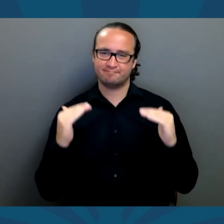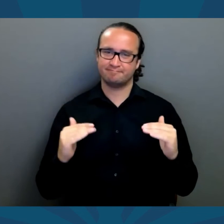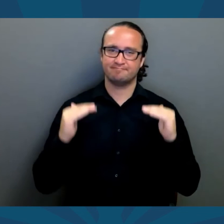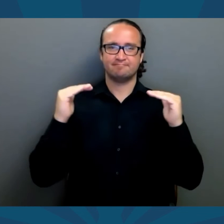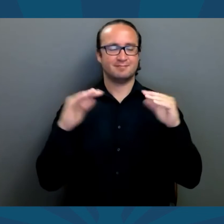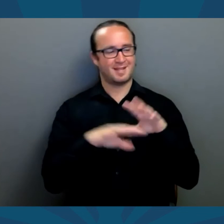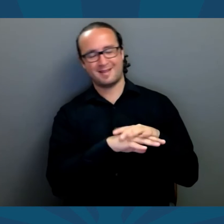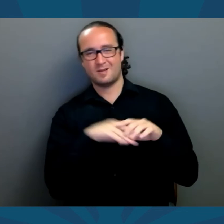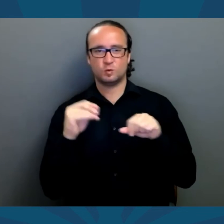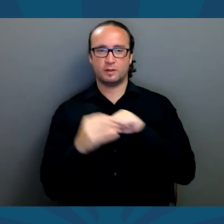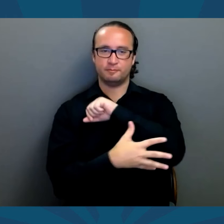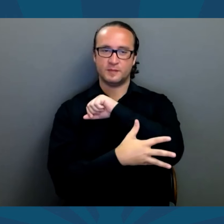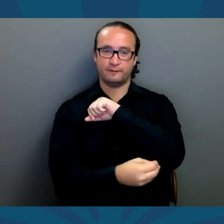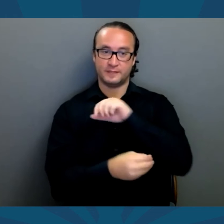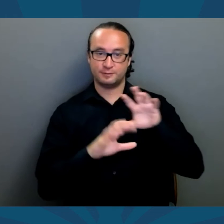of poverty,